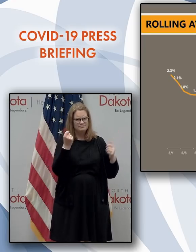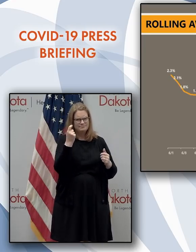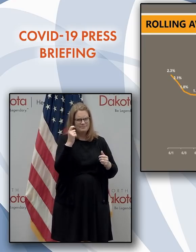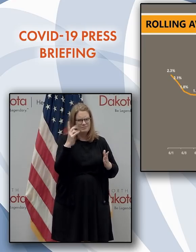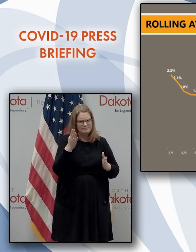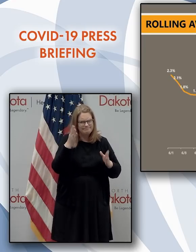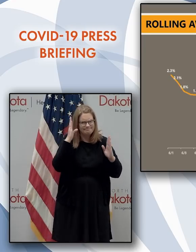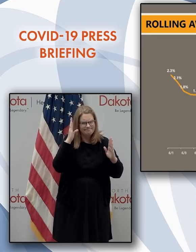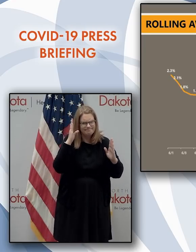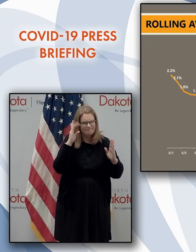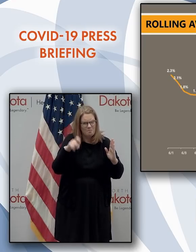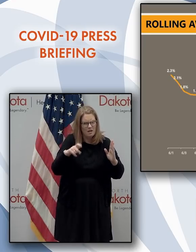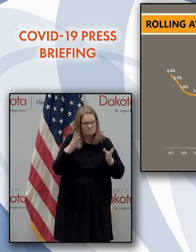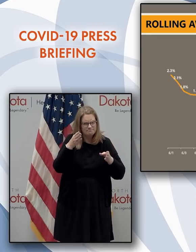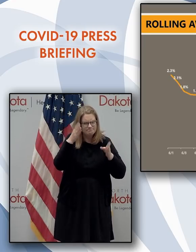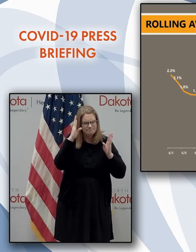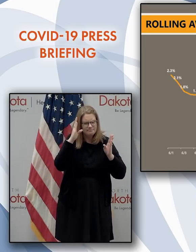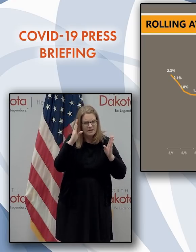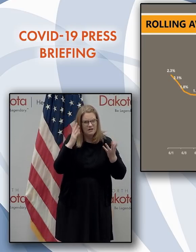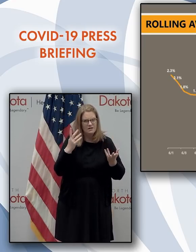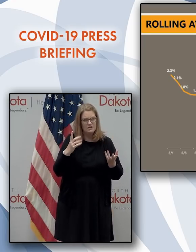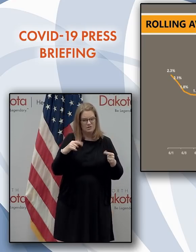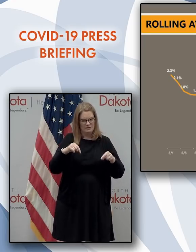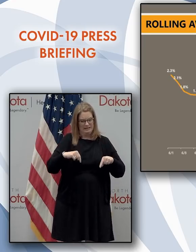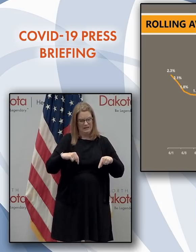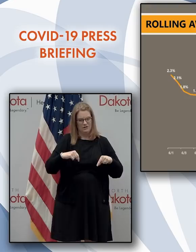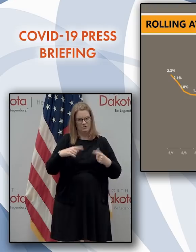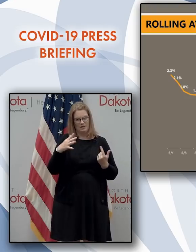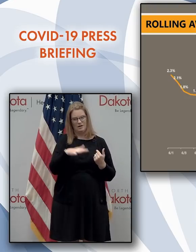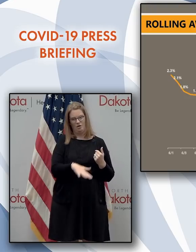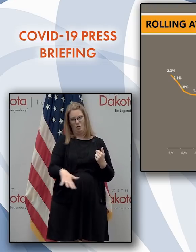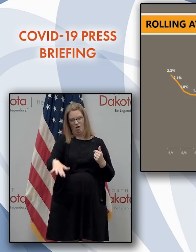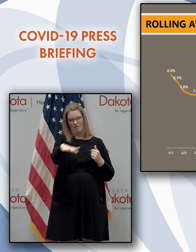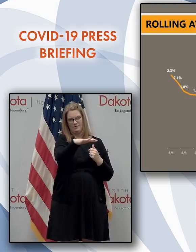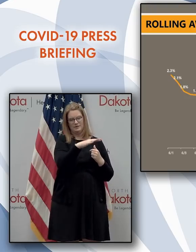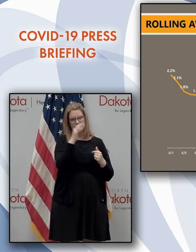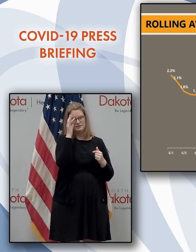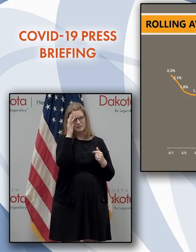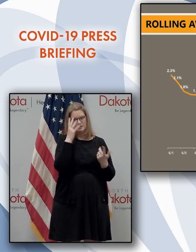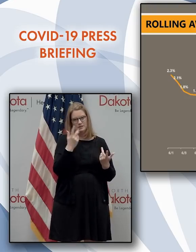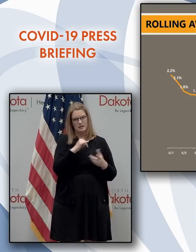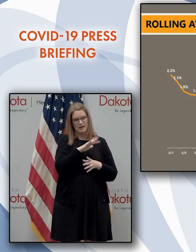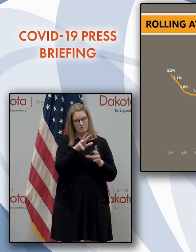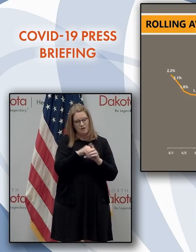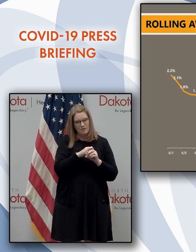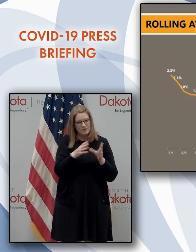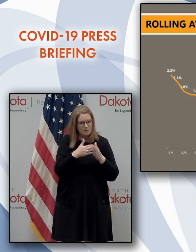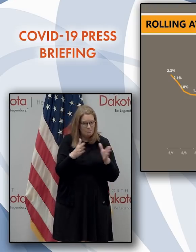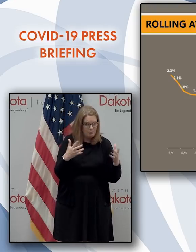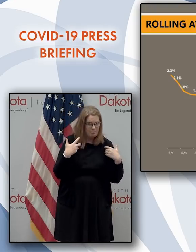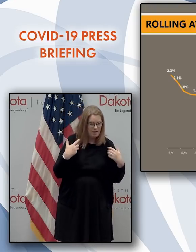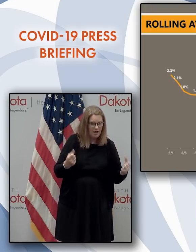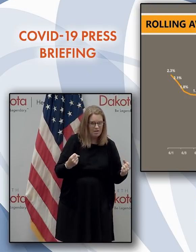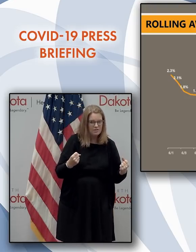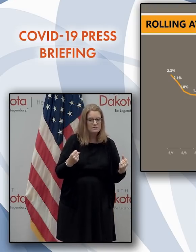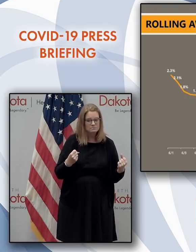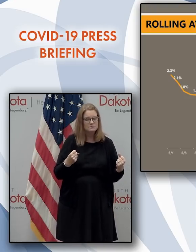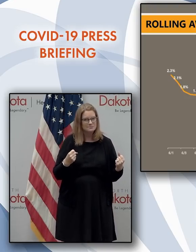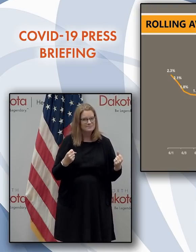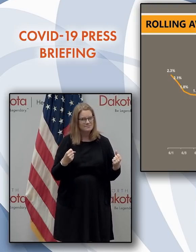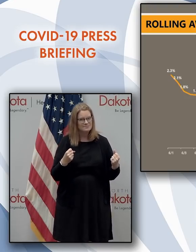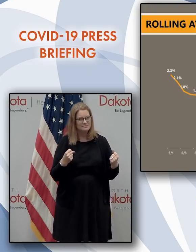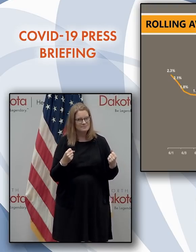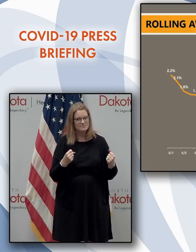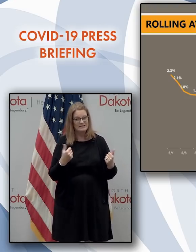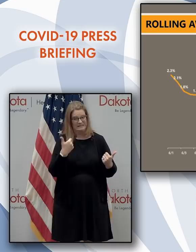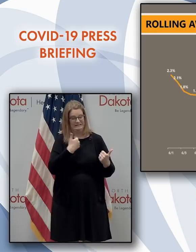our job here, and all of us that are in the all those that are involved in public health to make sure that